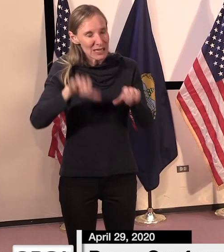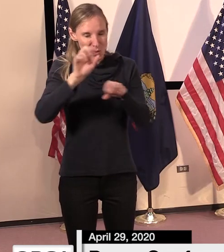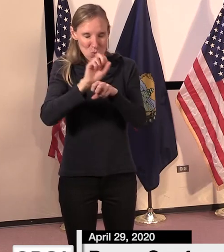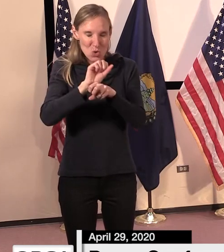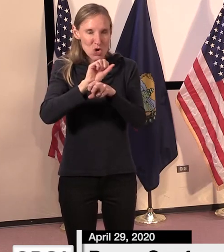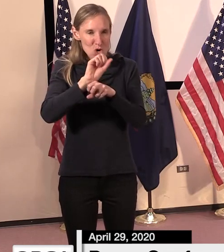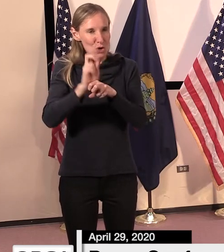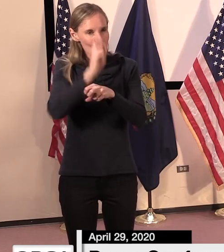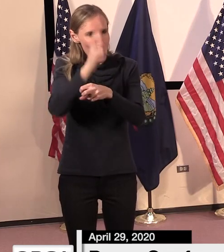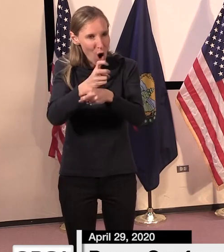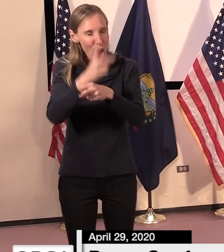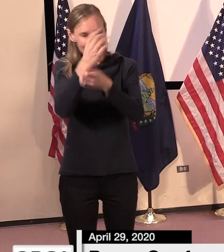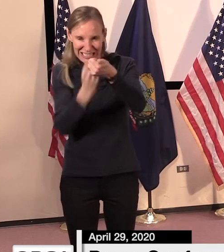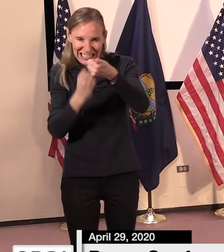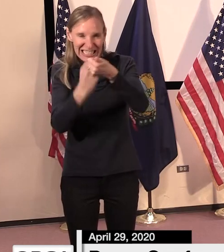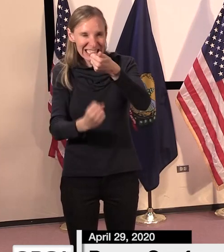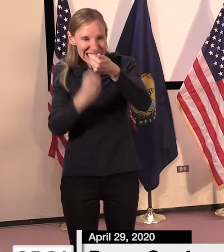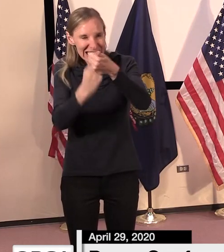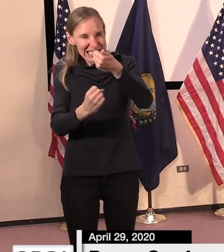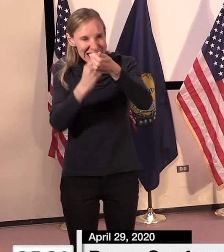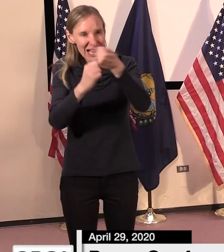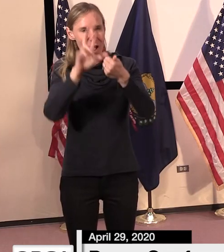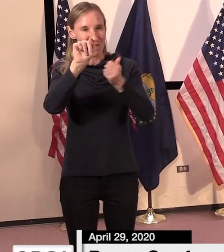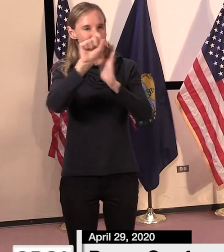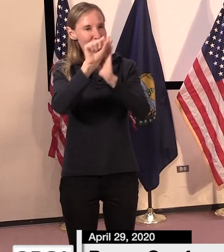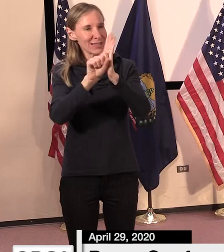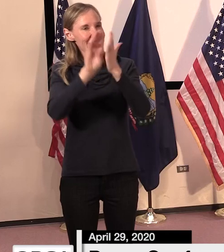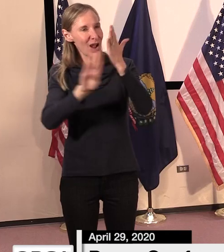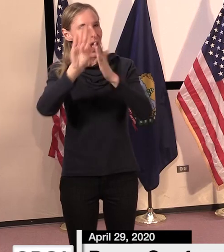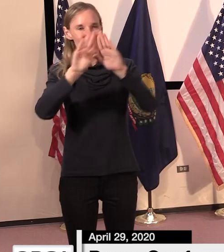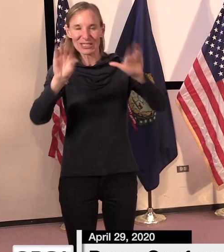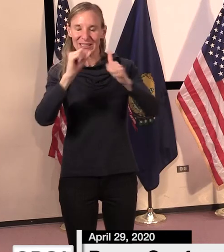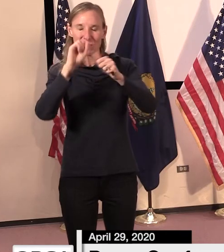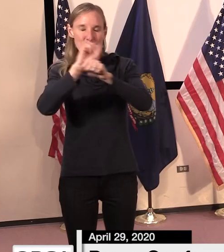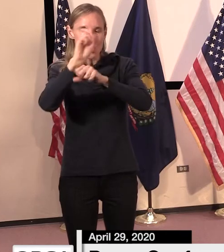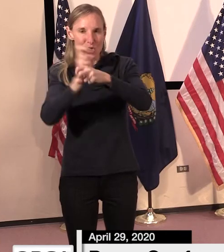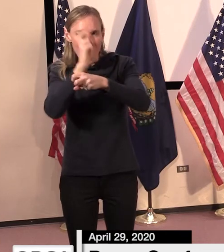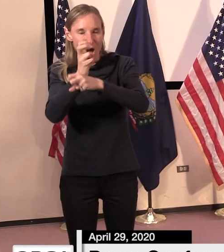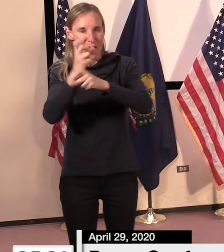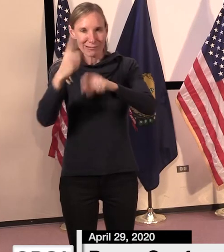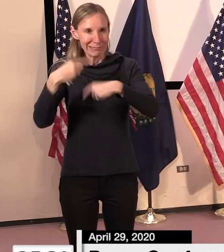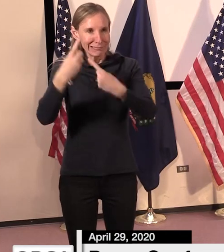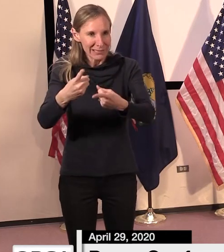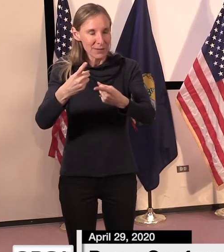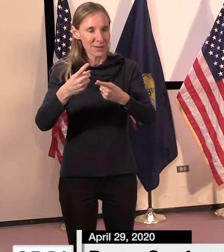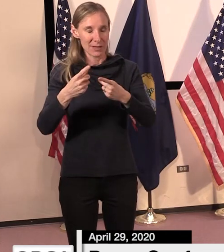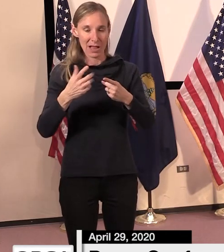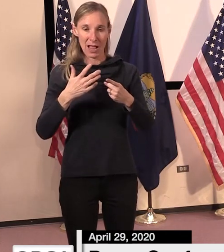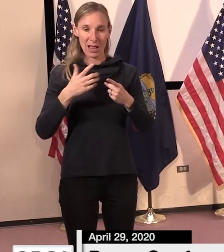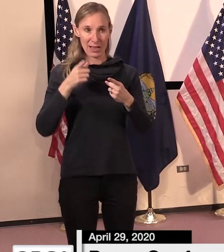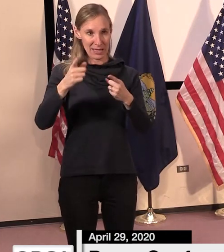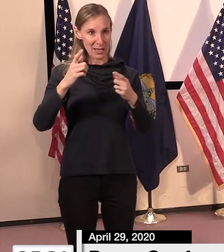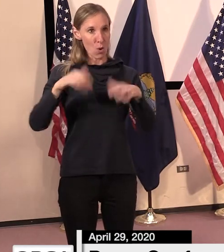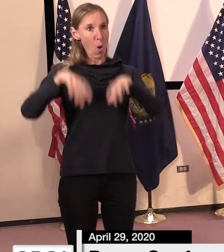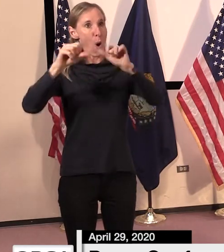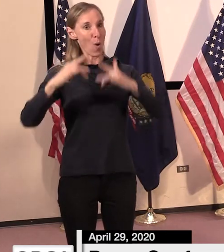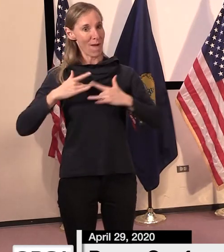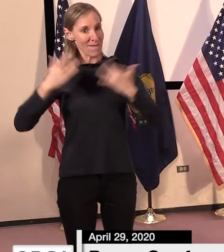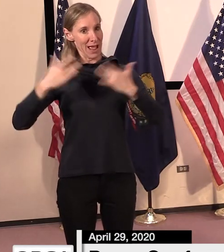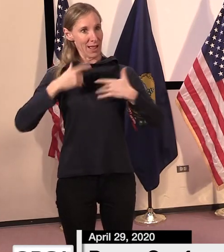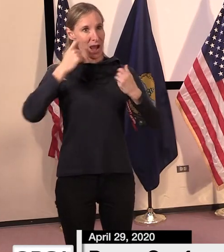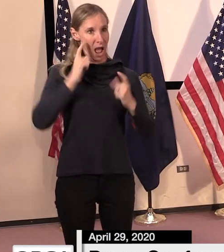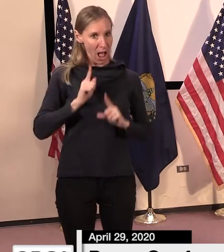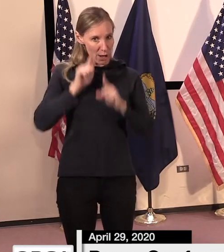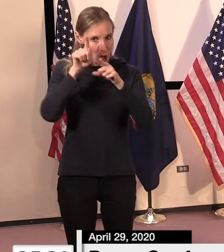a huge supporter of the Vermont State College system, and any of the events that I attended where he was